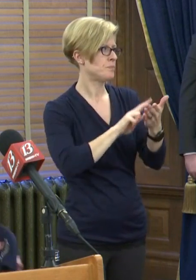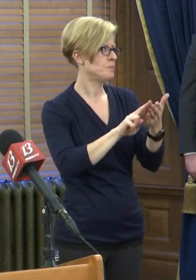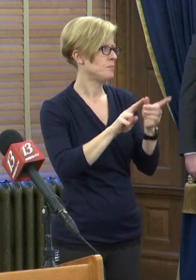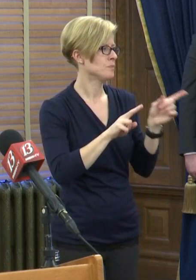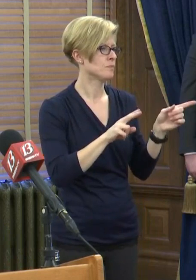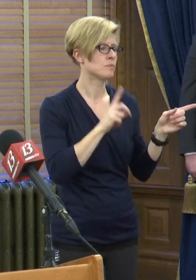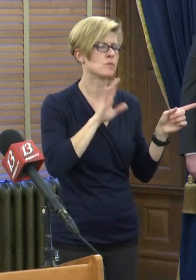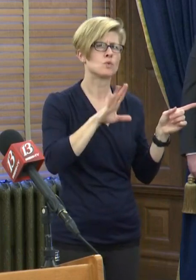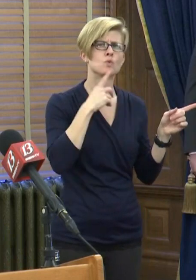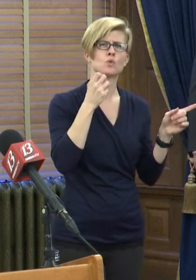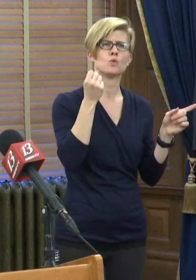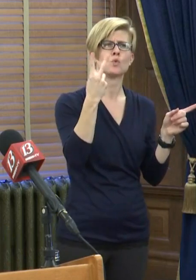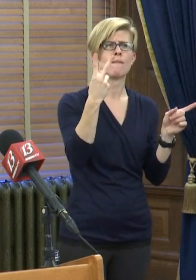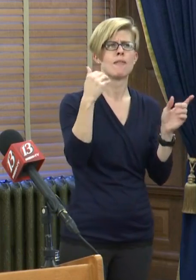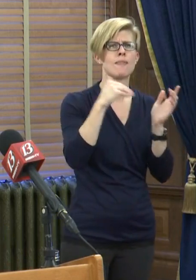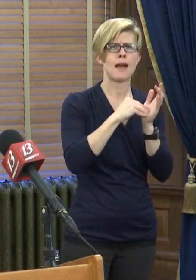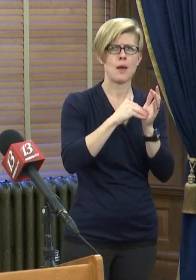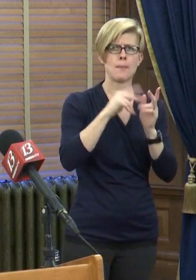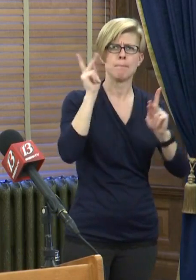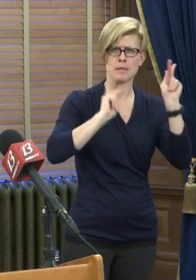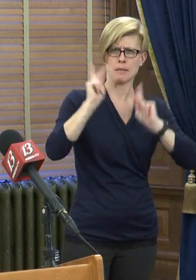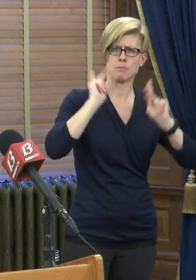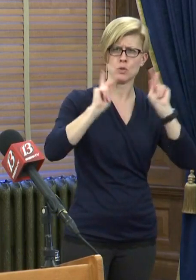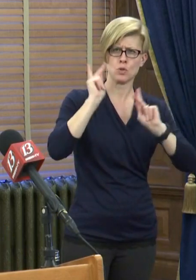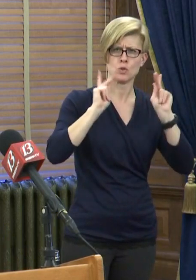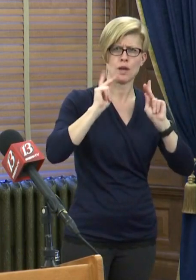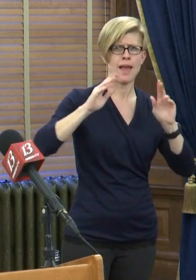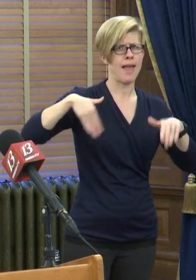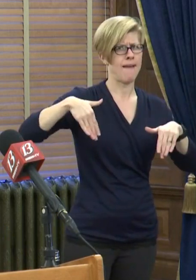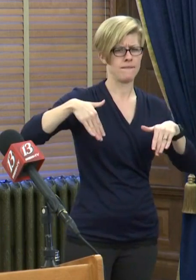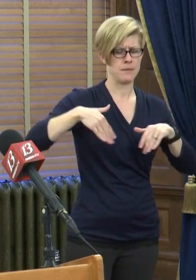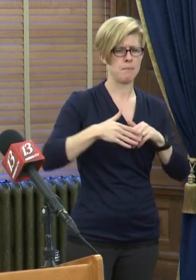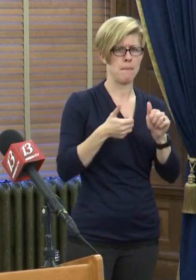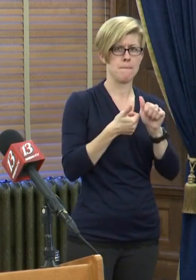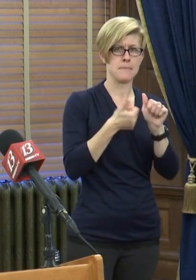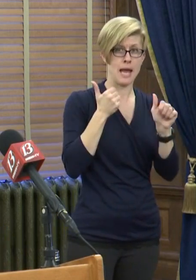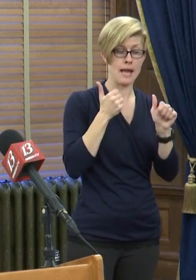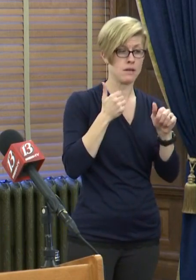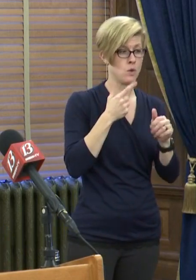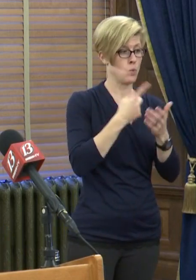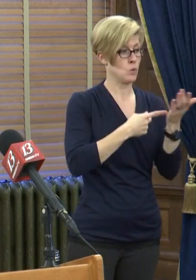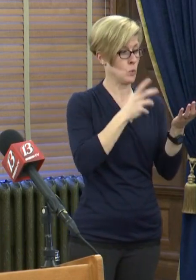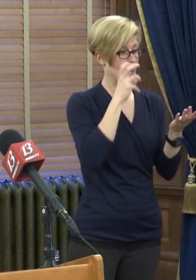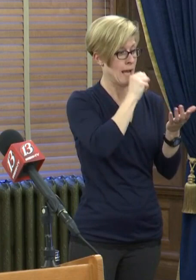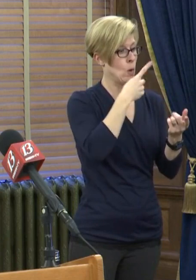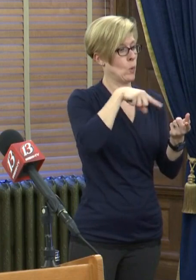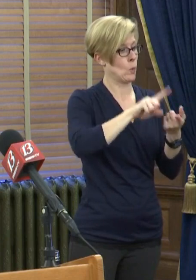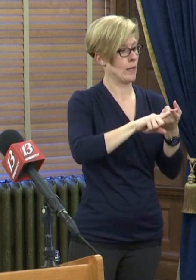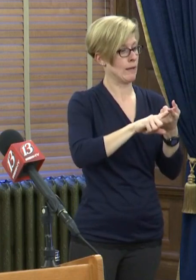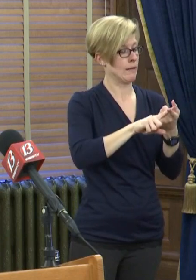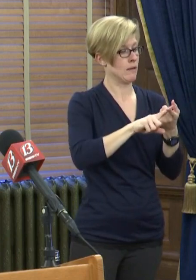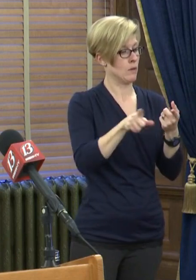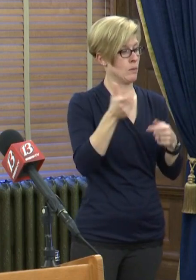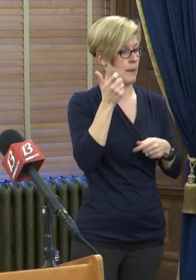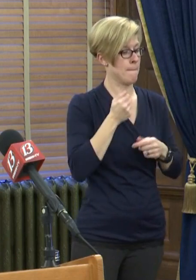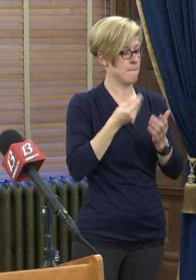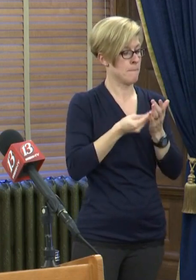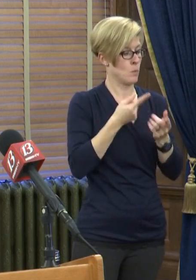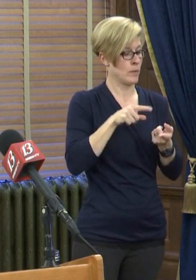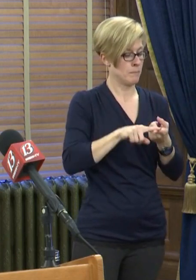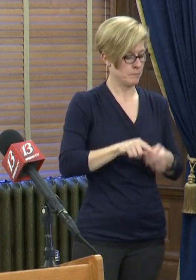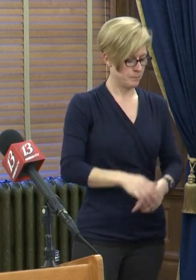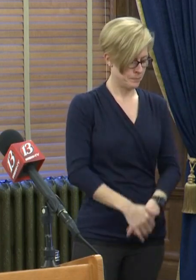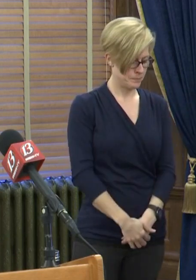roughly 12,000 you said PUA recipients that still not been paid, any timeline whatsoever on when they can potentially expect